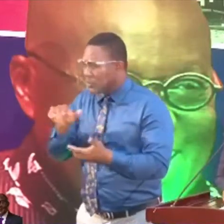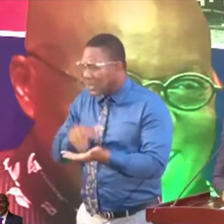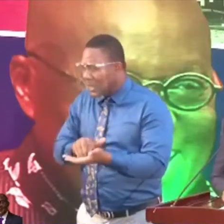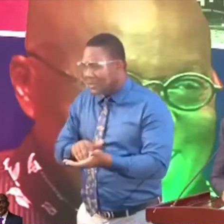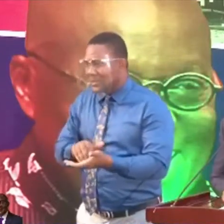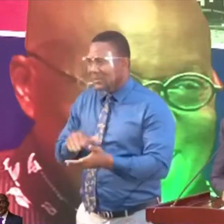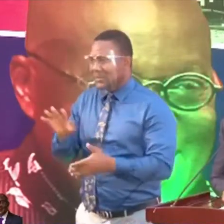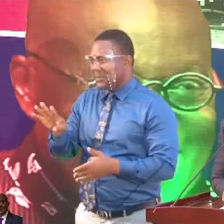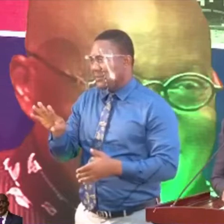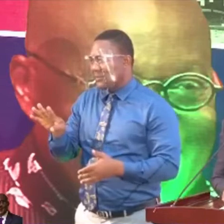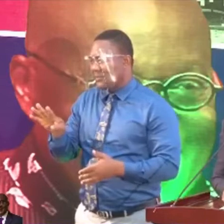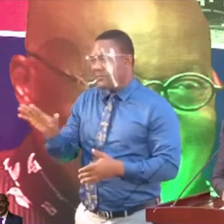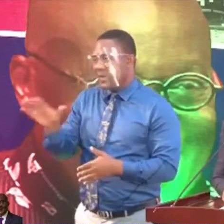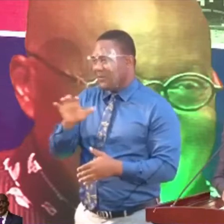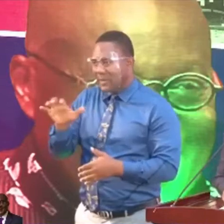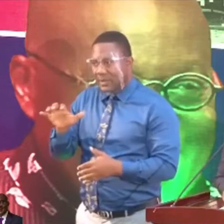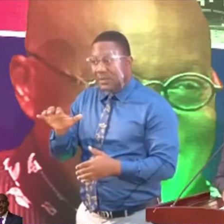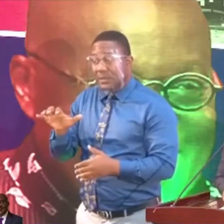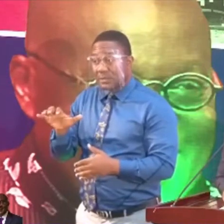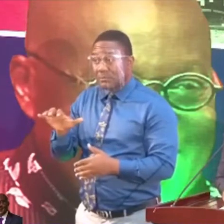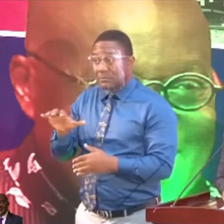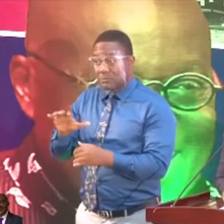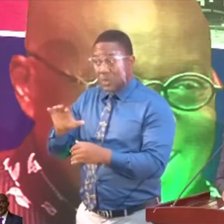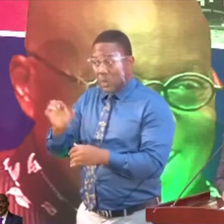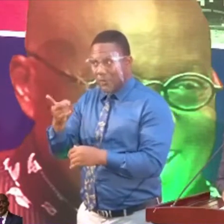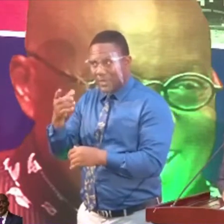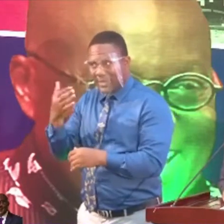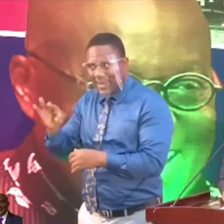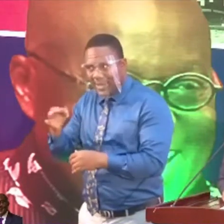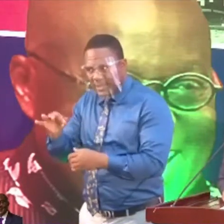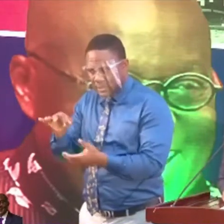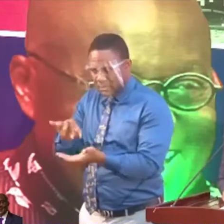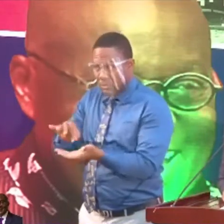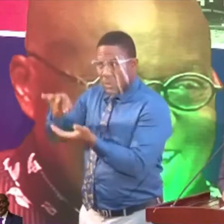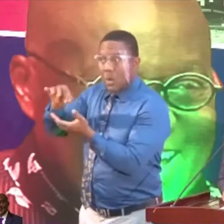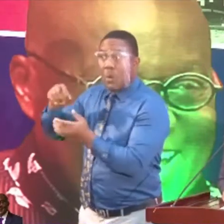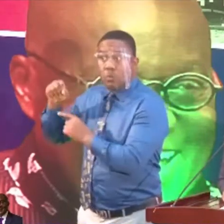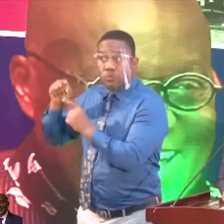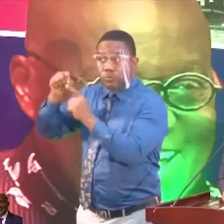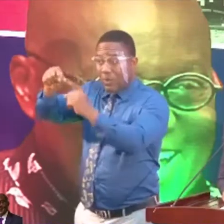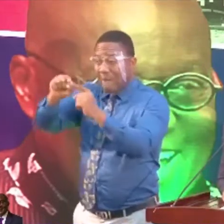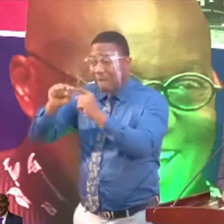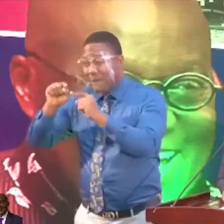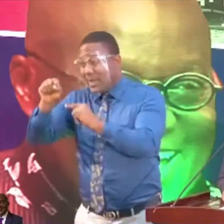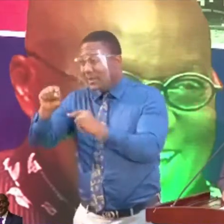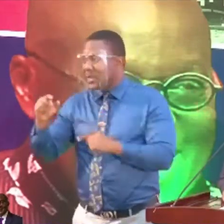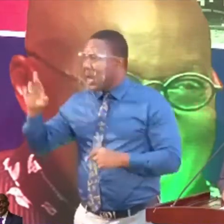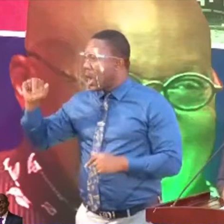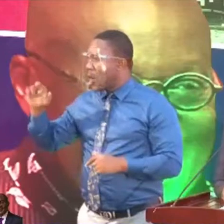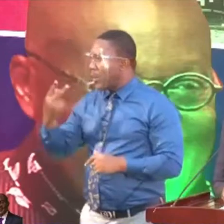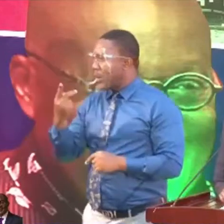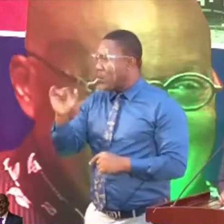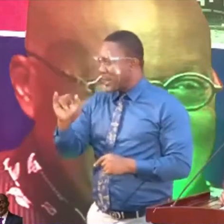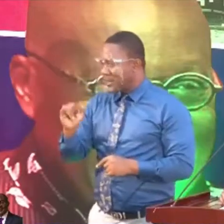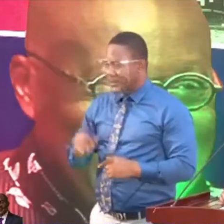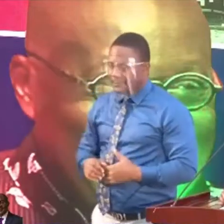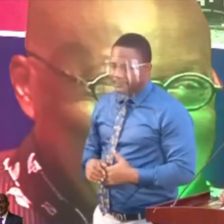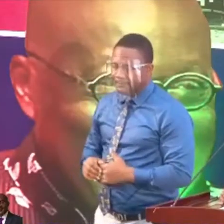2,500 COVID-19 samples to testing centers in Accra and Kumasi.